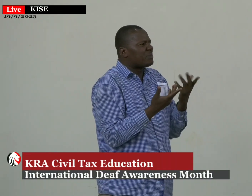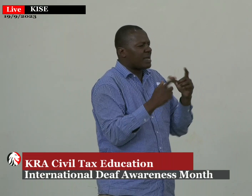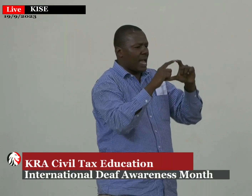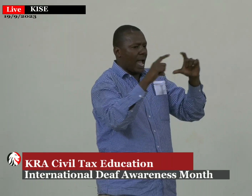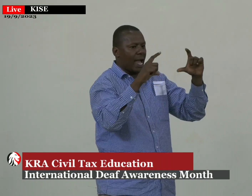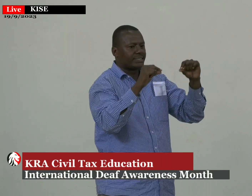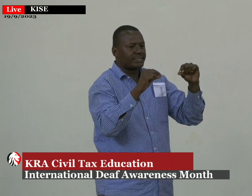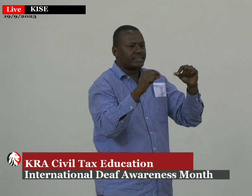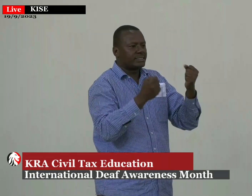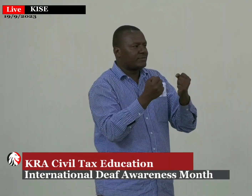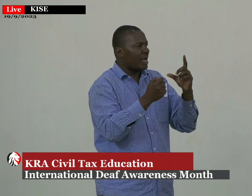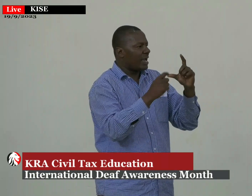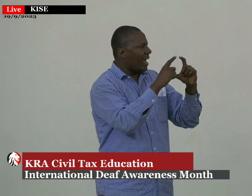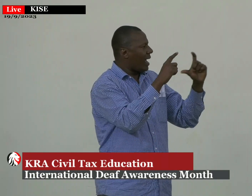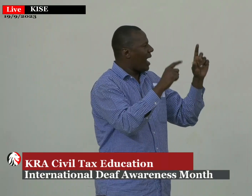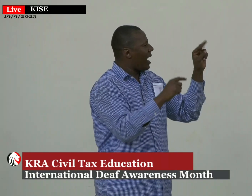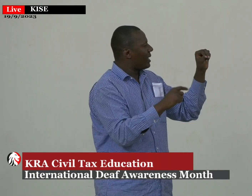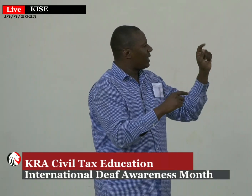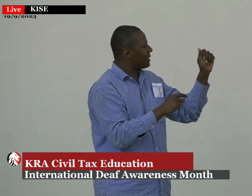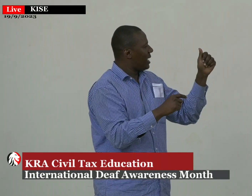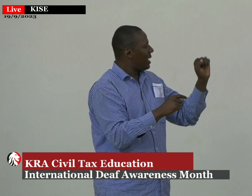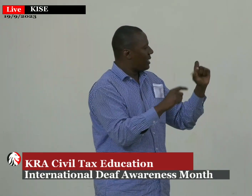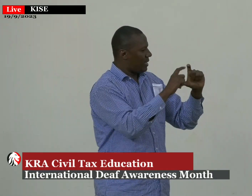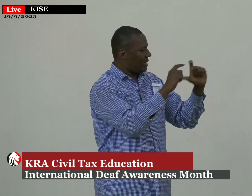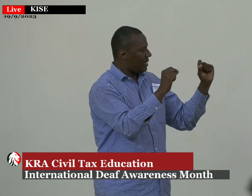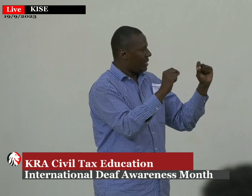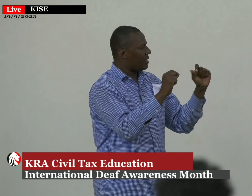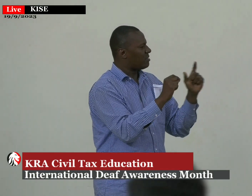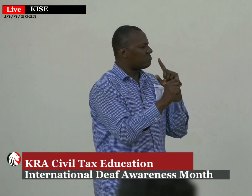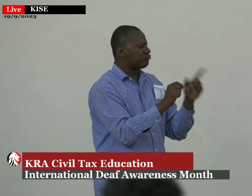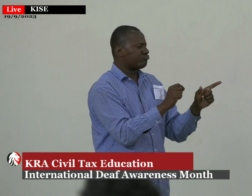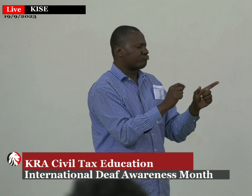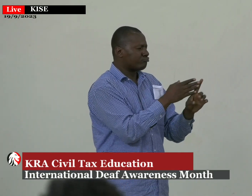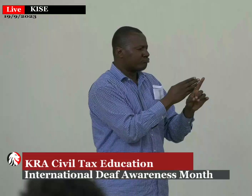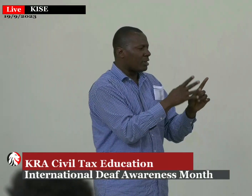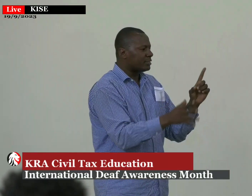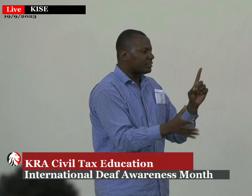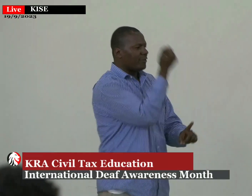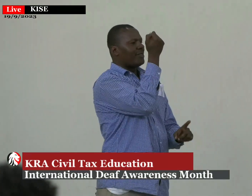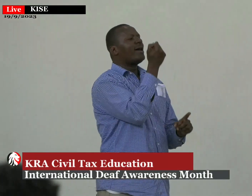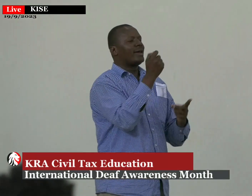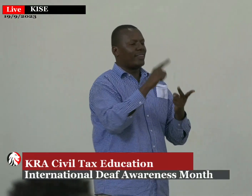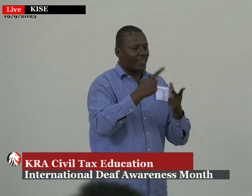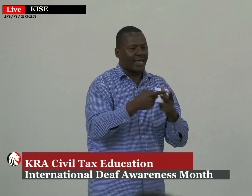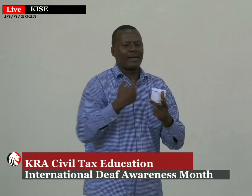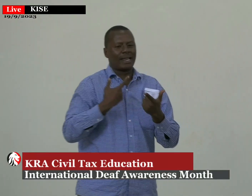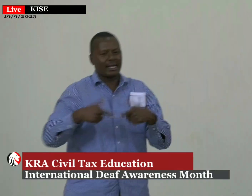So when you come and try to get the driving license from NTSA, they say that